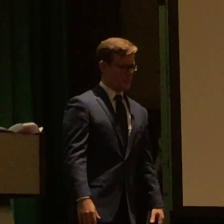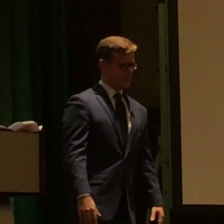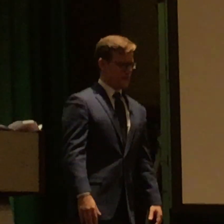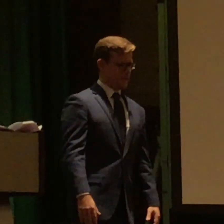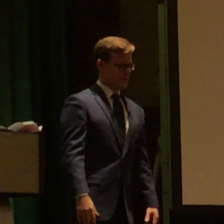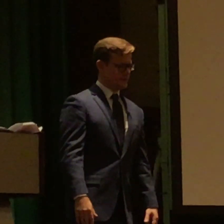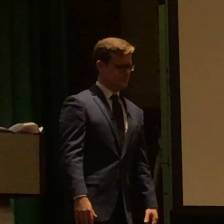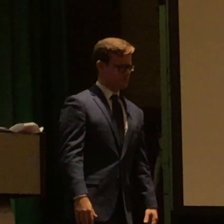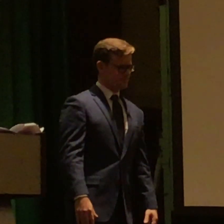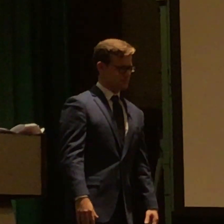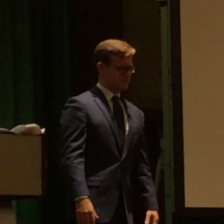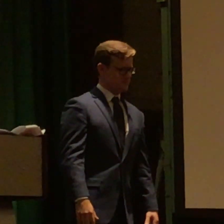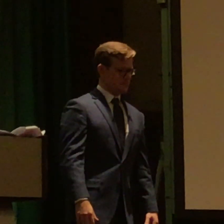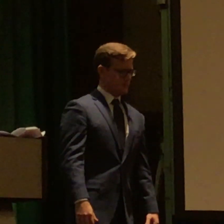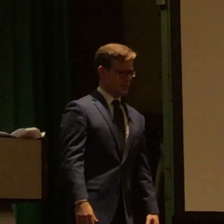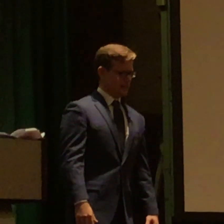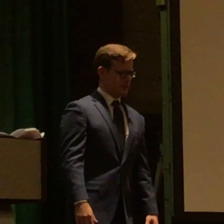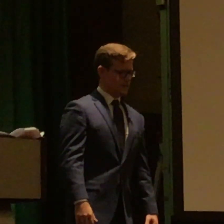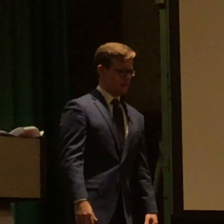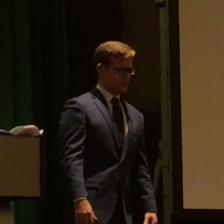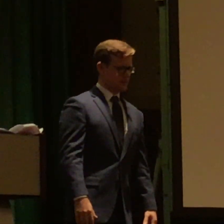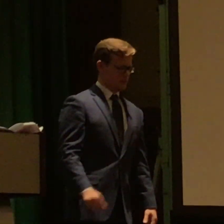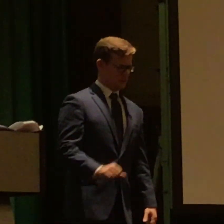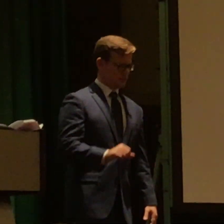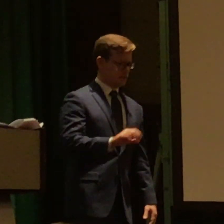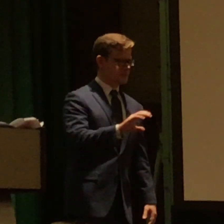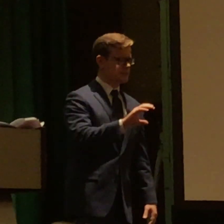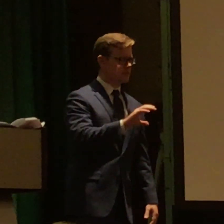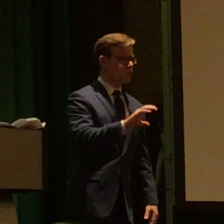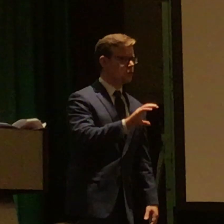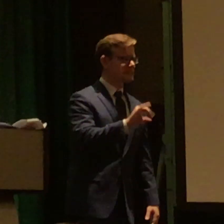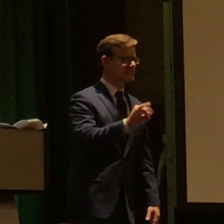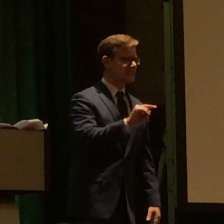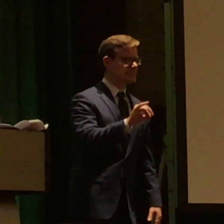thought, what a waste that he could actually participate in this program.